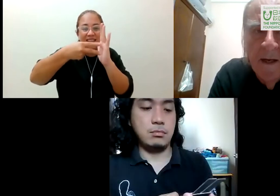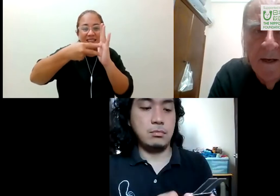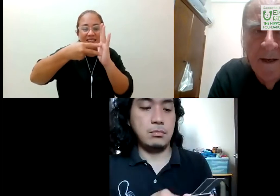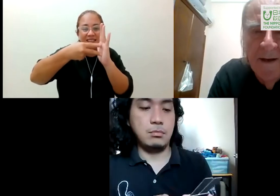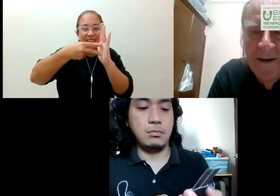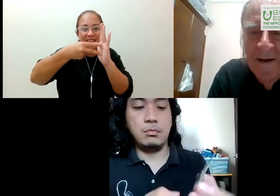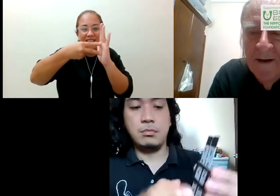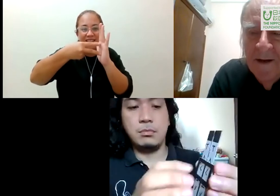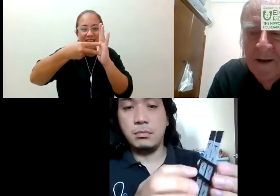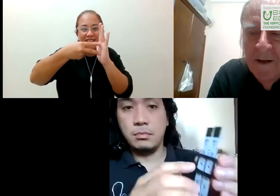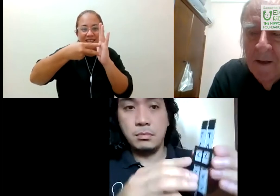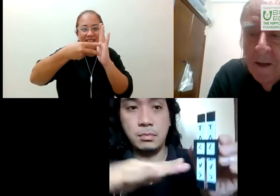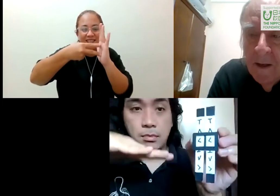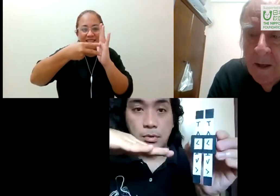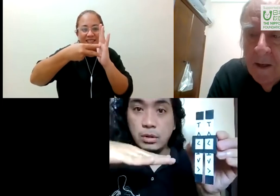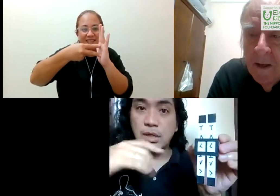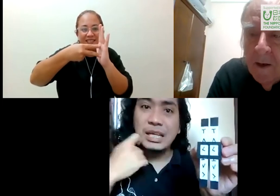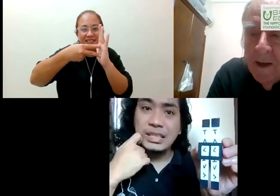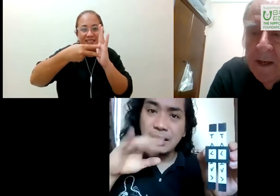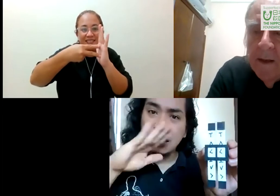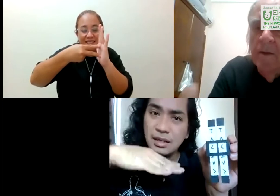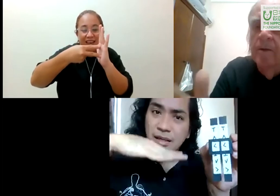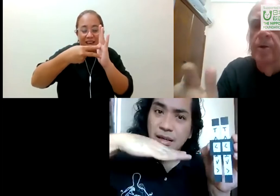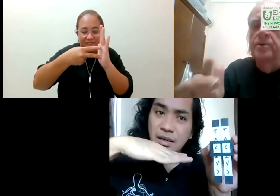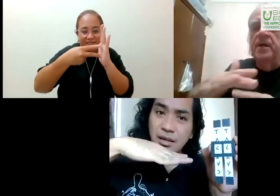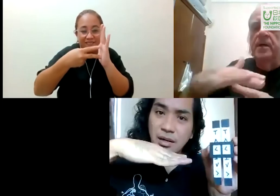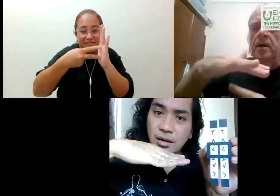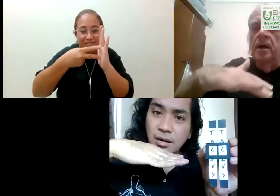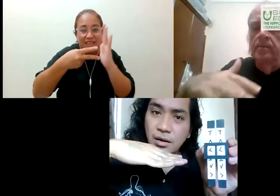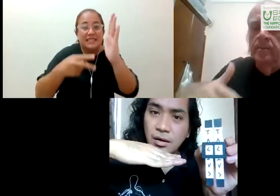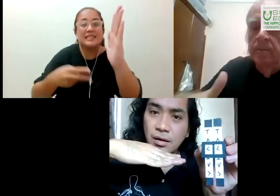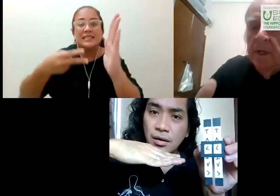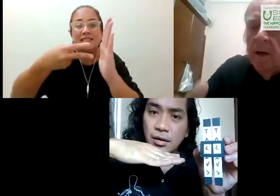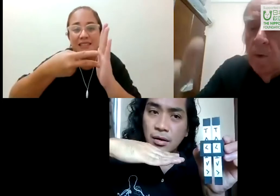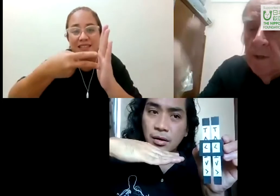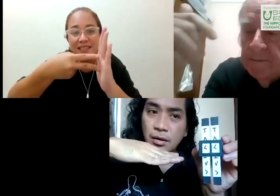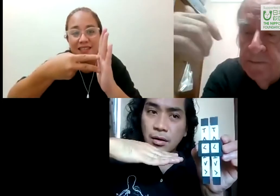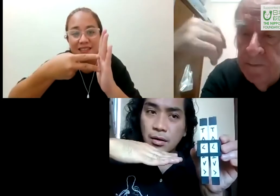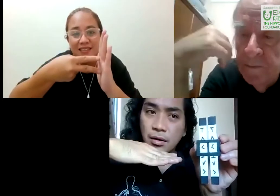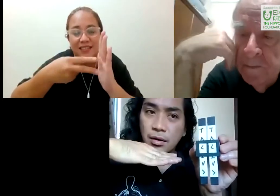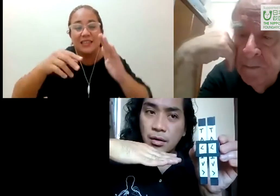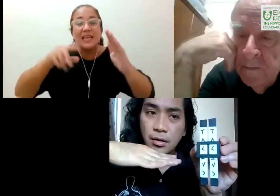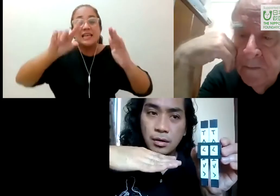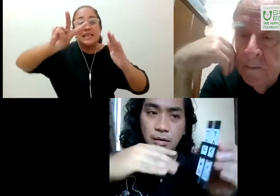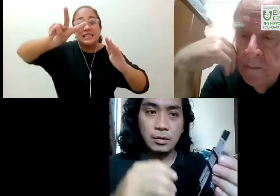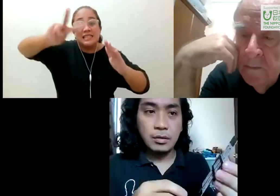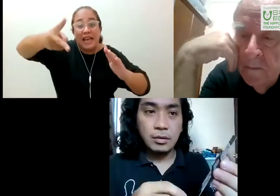Oh, right, right, okay. All right, now do the second column downward.